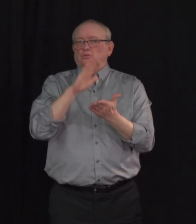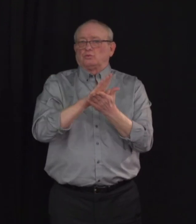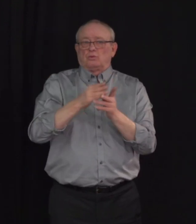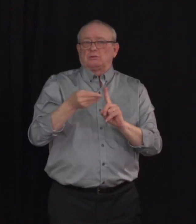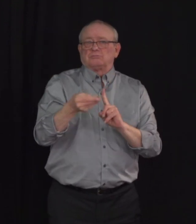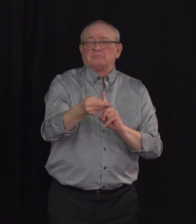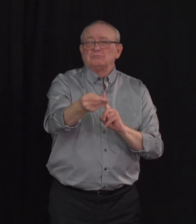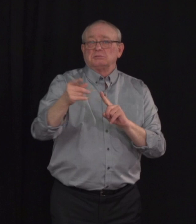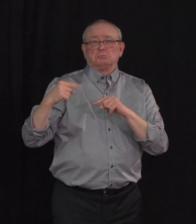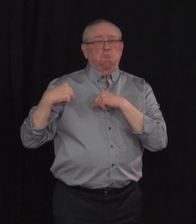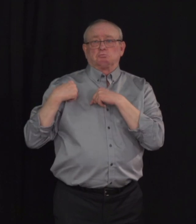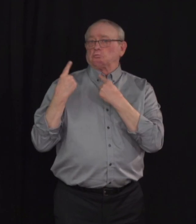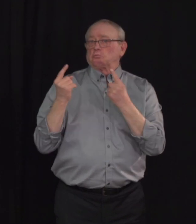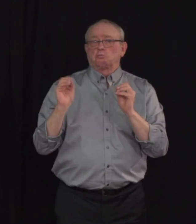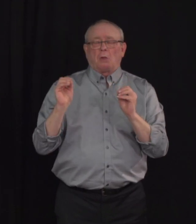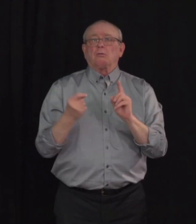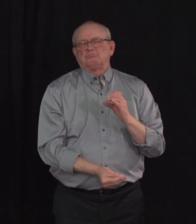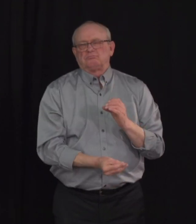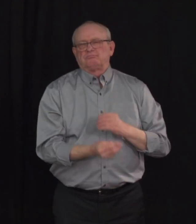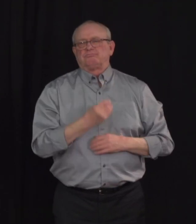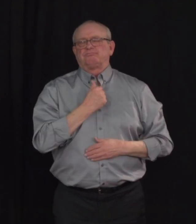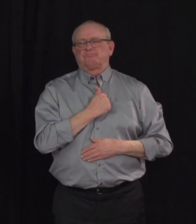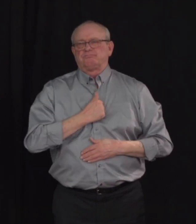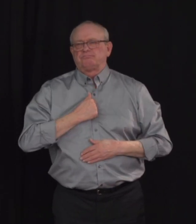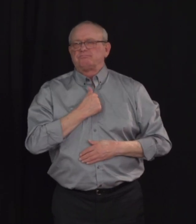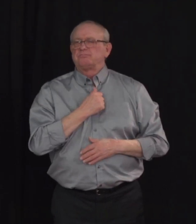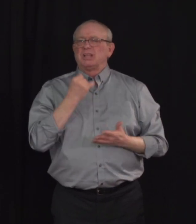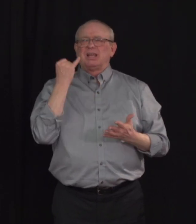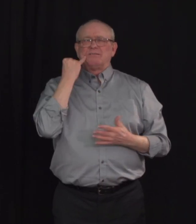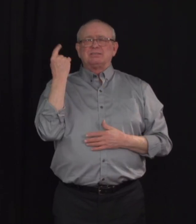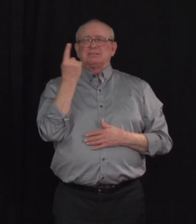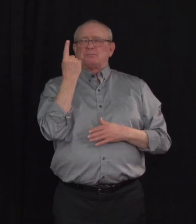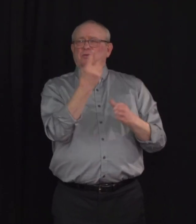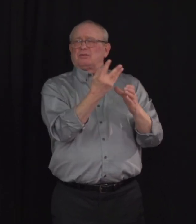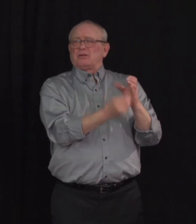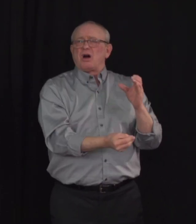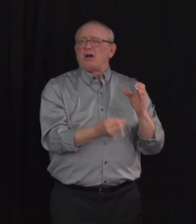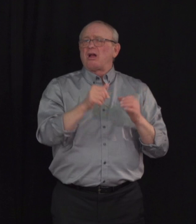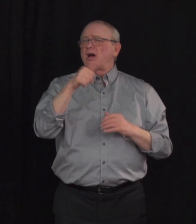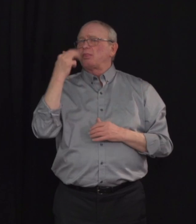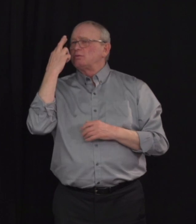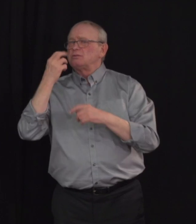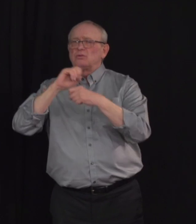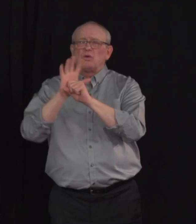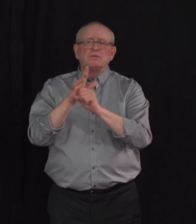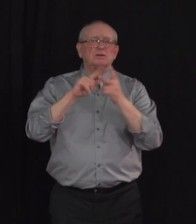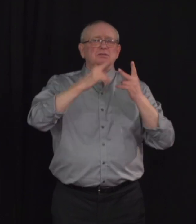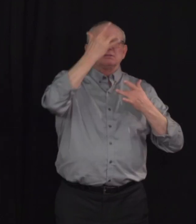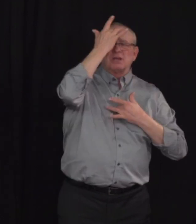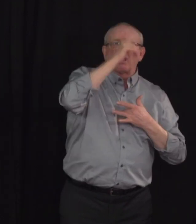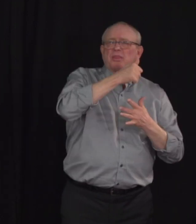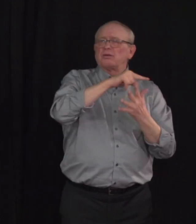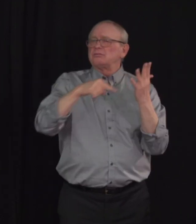Fortunately, we continue to see a decline in our hospitalizations. I know that the restrictions needed to limit the spread of COVID-19 make